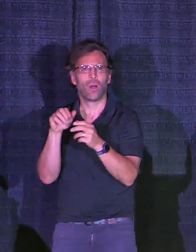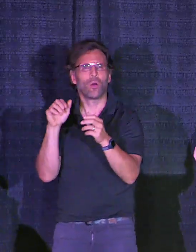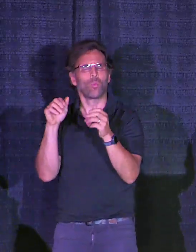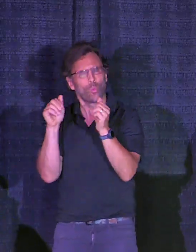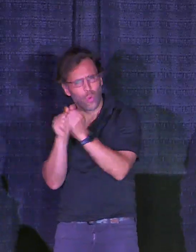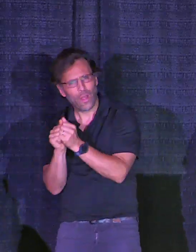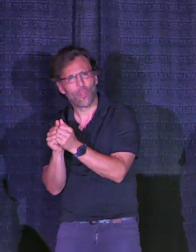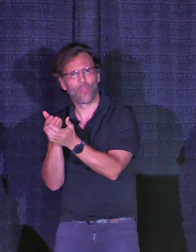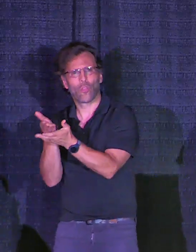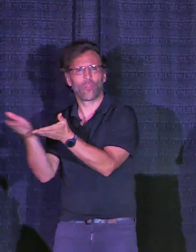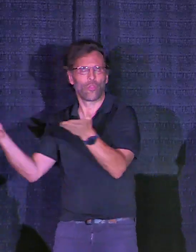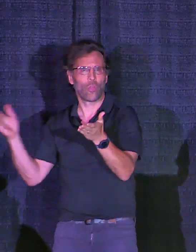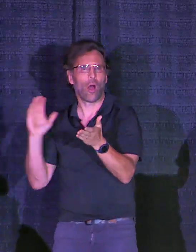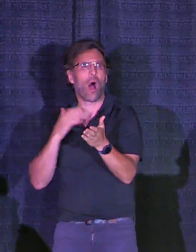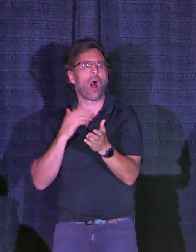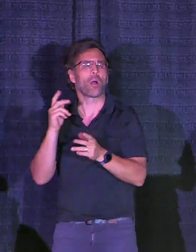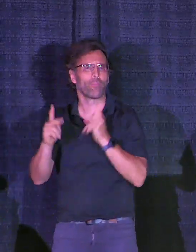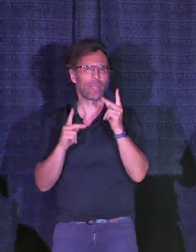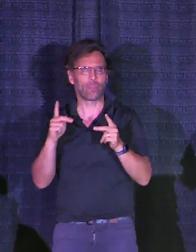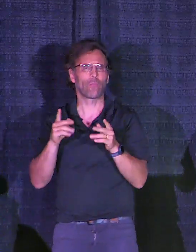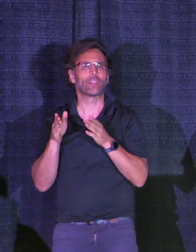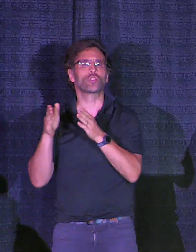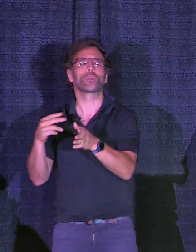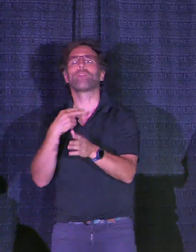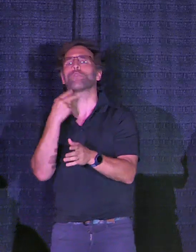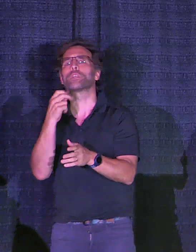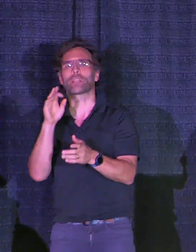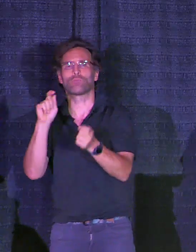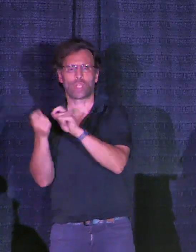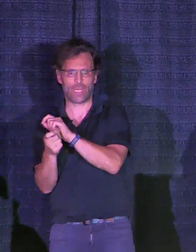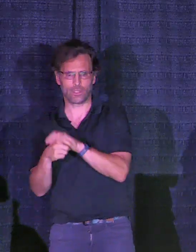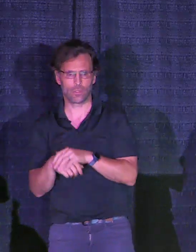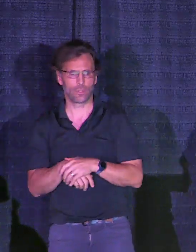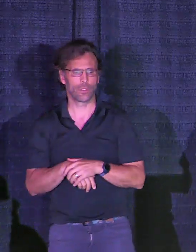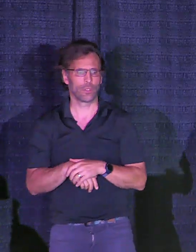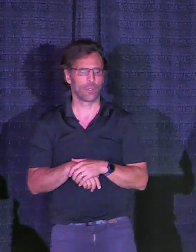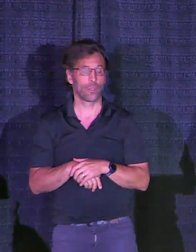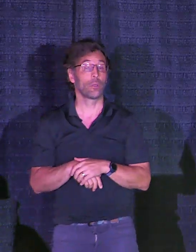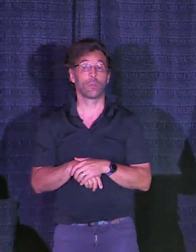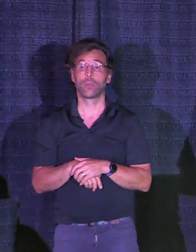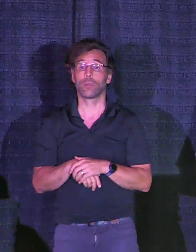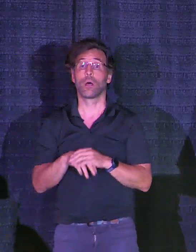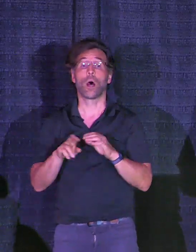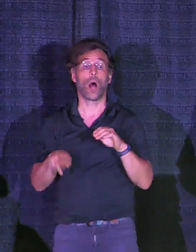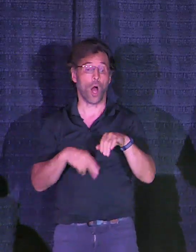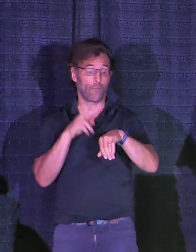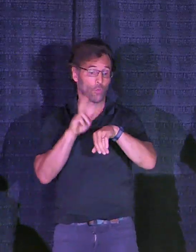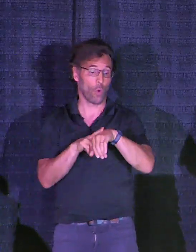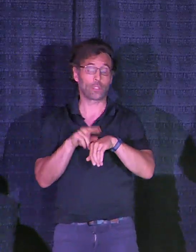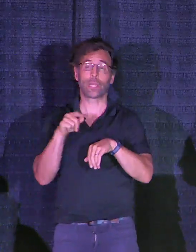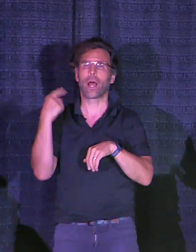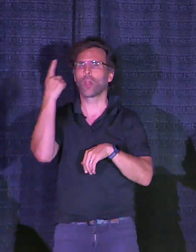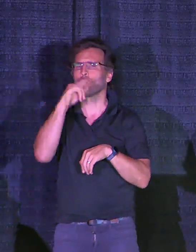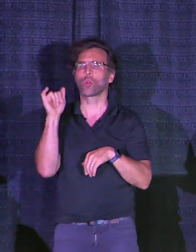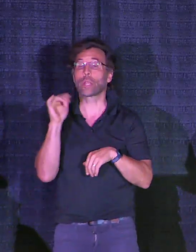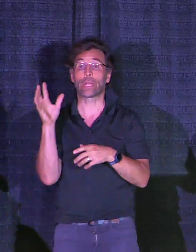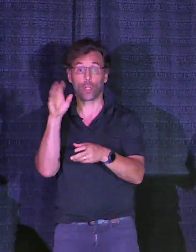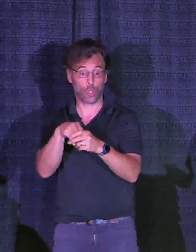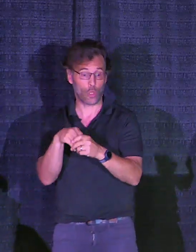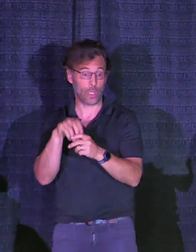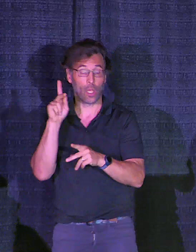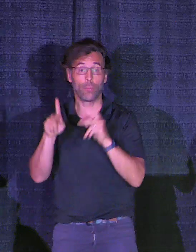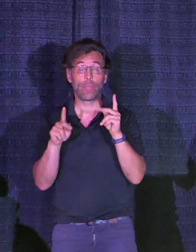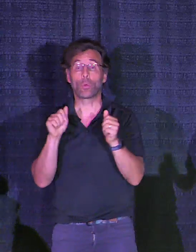along with our folks at Street Voices of Change. So, of course, that looks structurally like including people